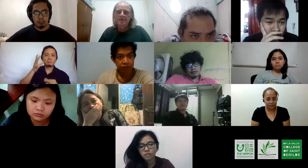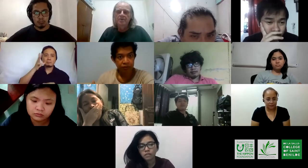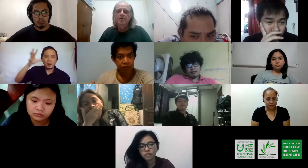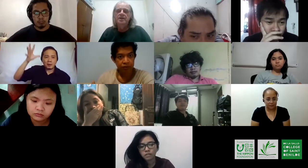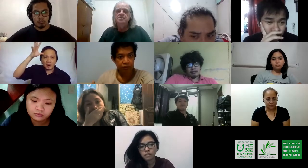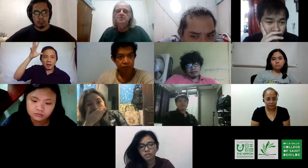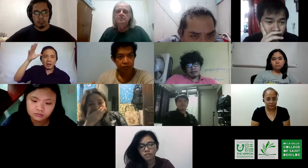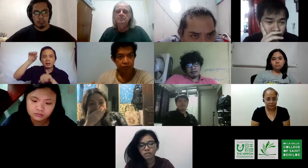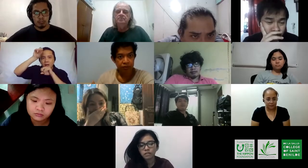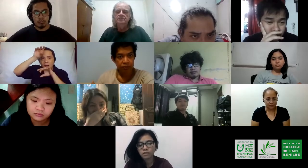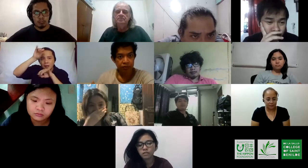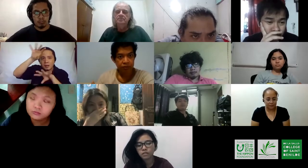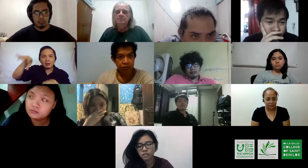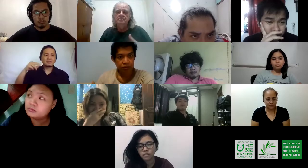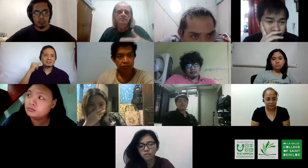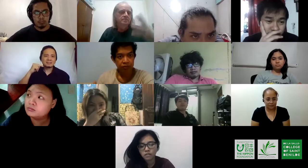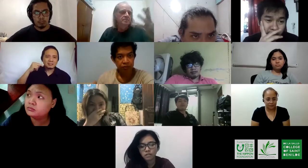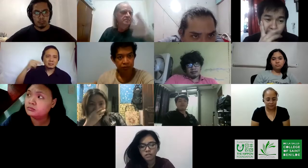And her niece,